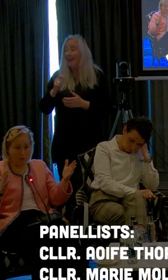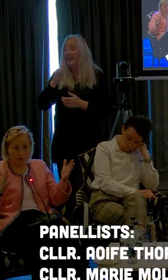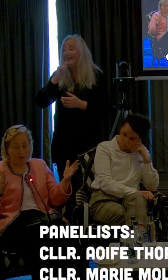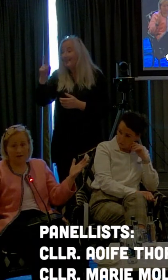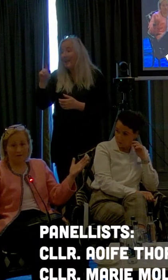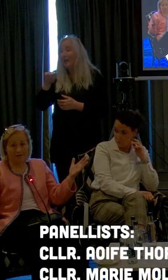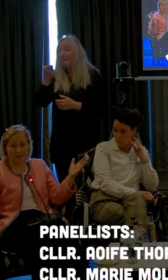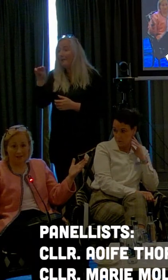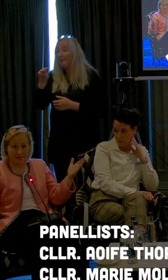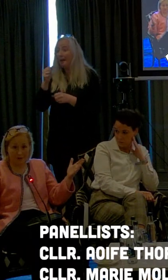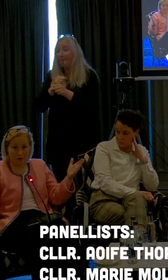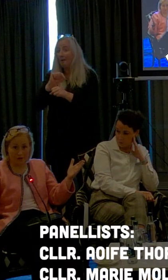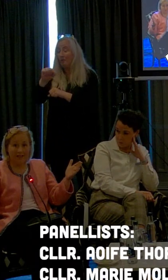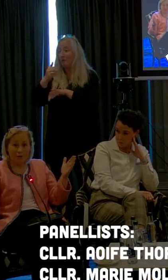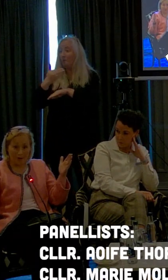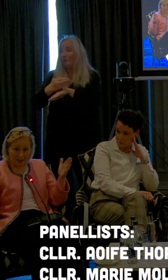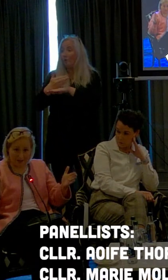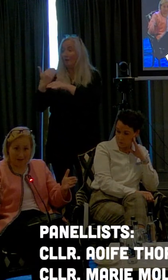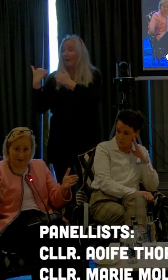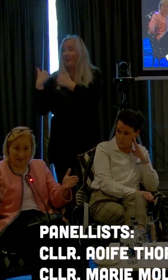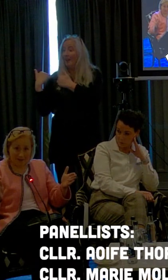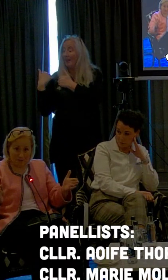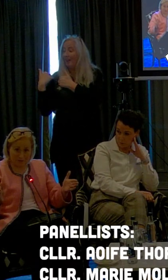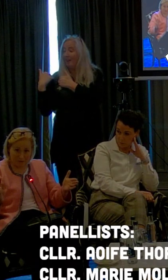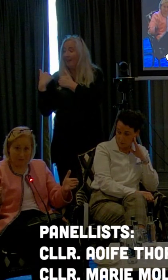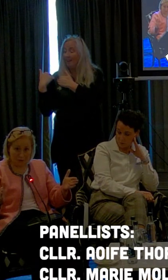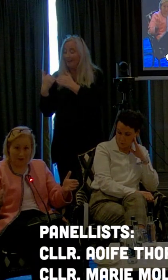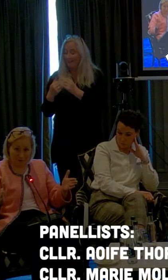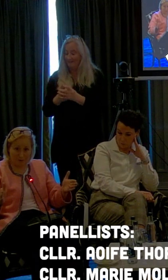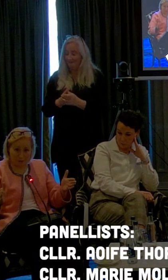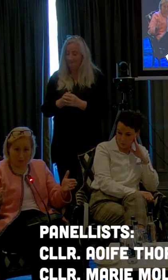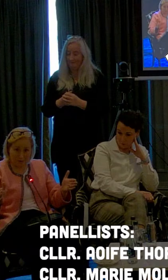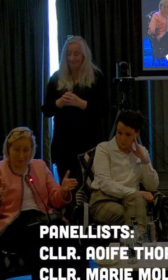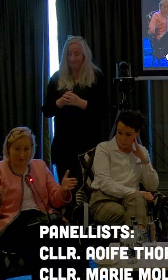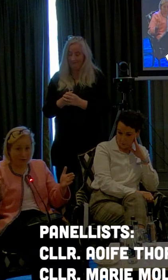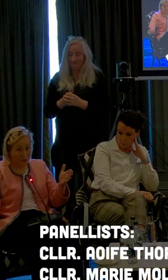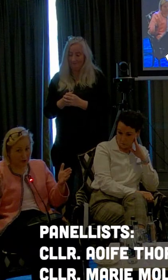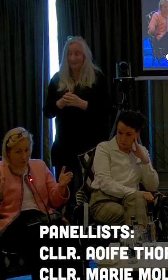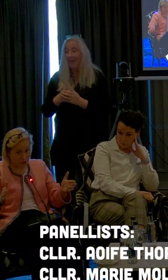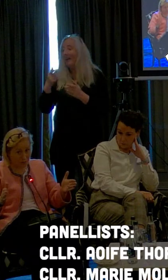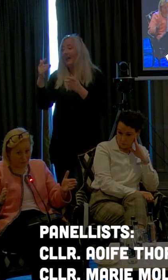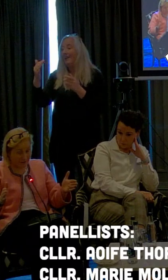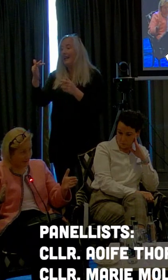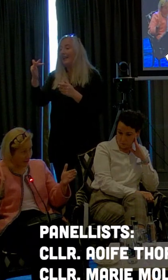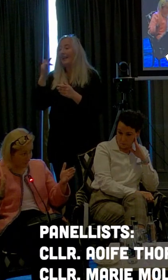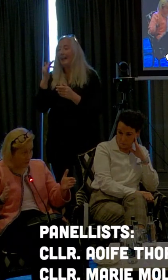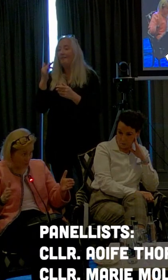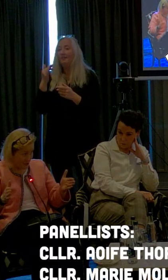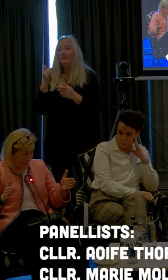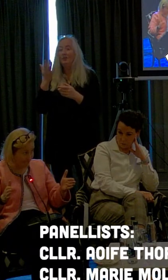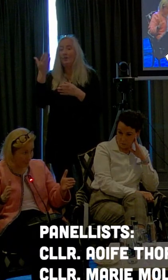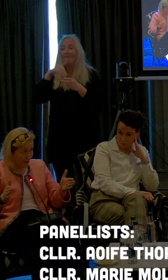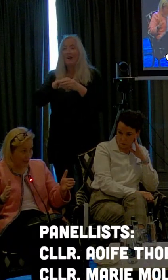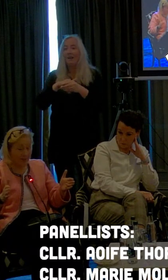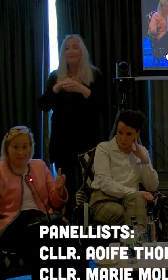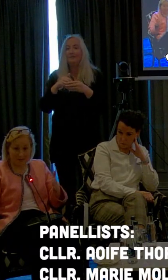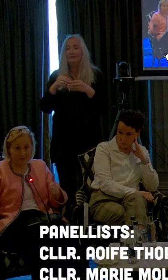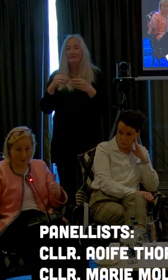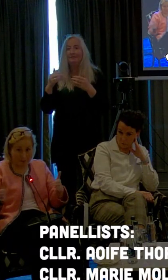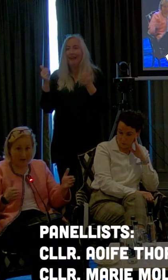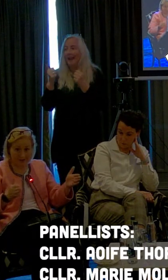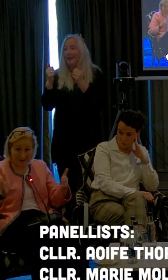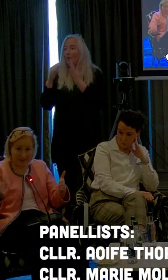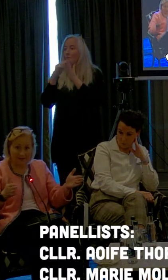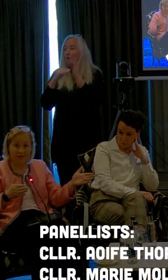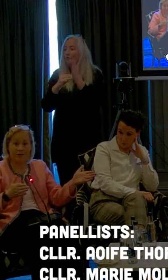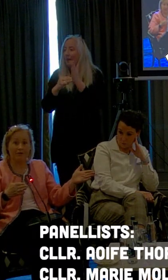a road quite obviously needs to be done. We'll get it in the next 3-year roads programme. And if you're in year two of that, that's frustrating, okay? Because there's